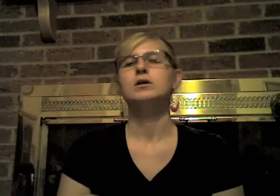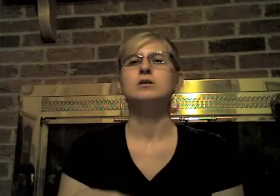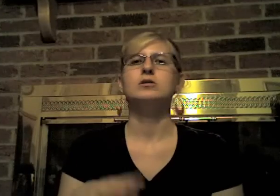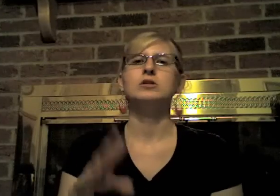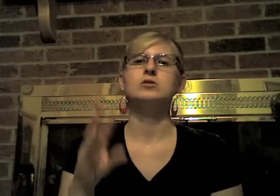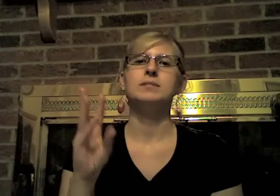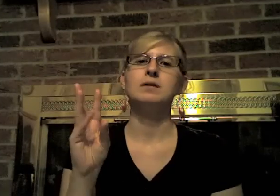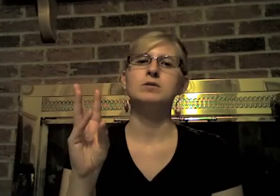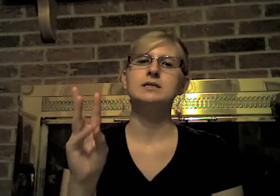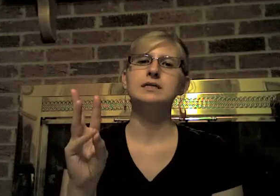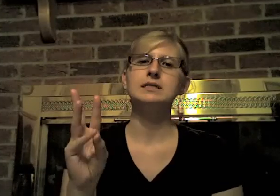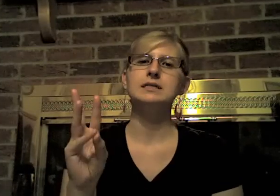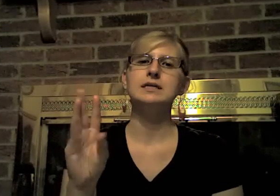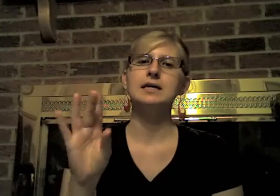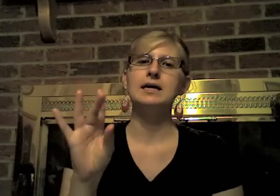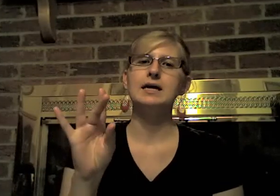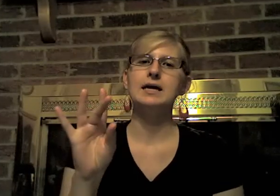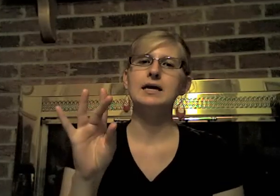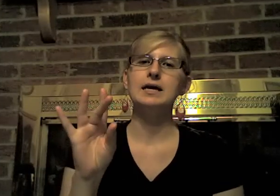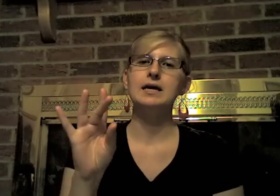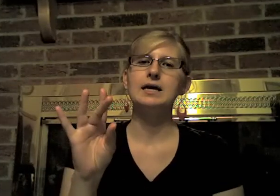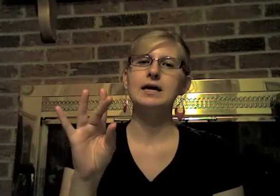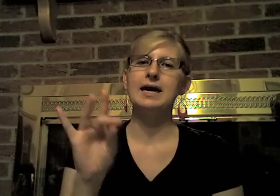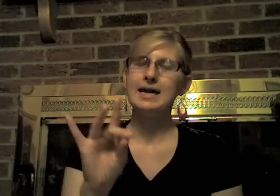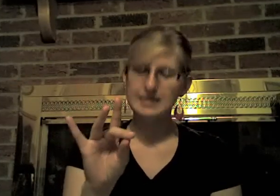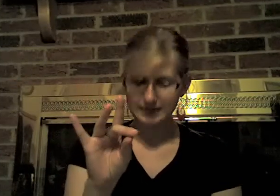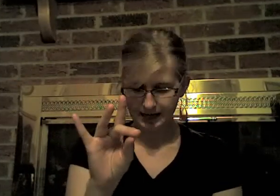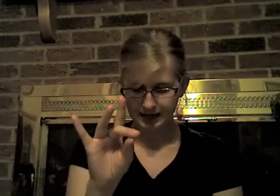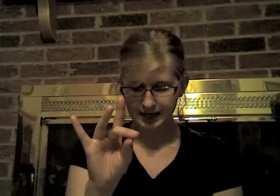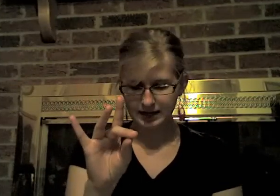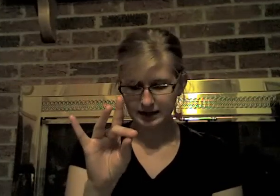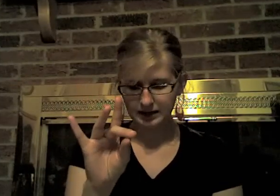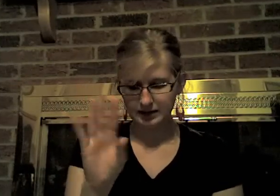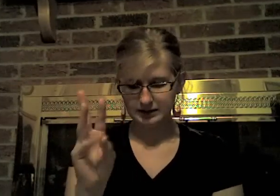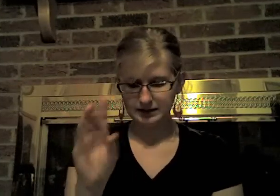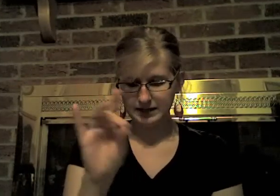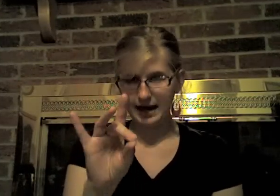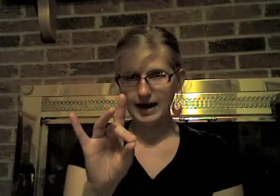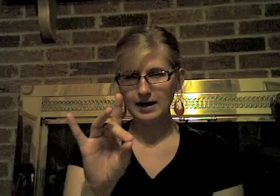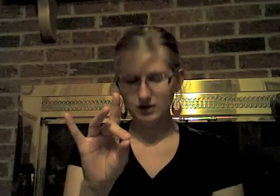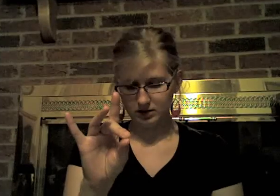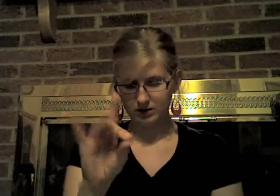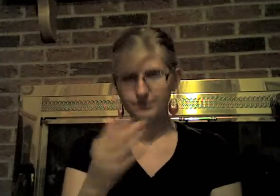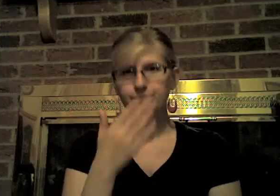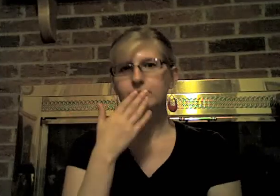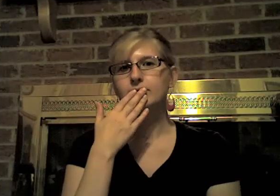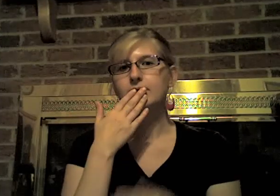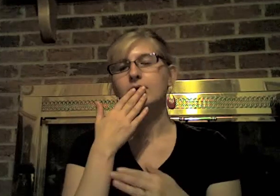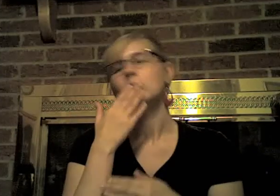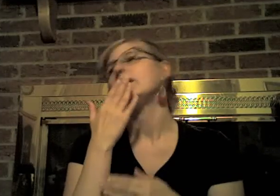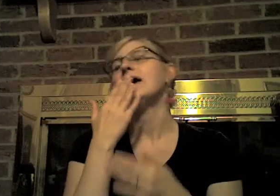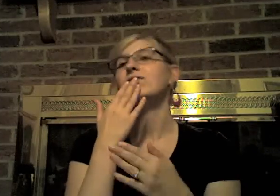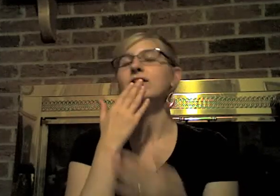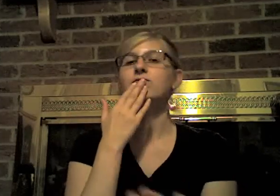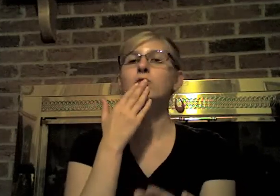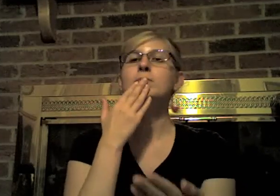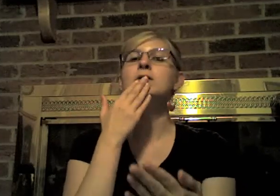So this will be number 68, I think. 68. We have our formal